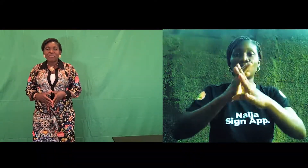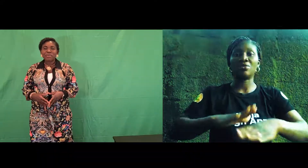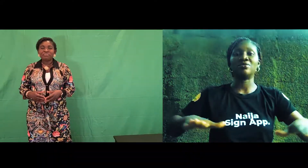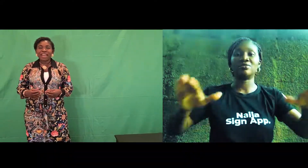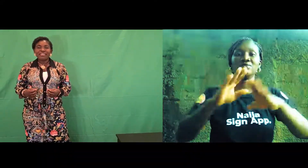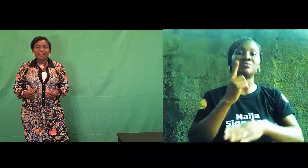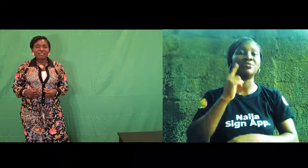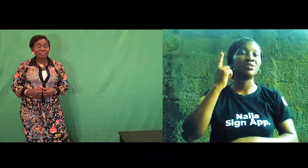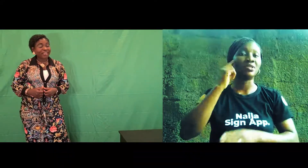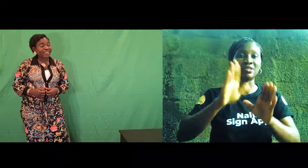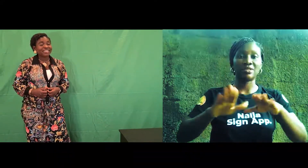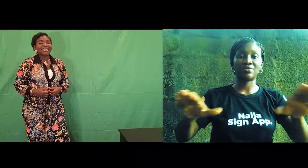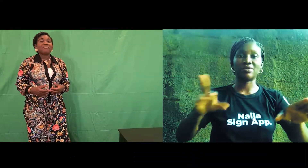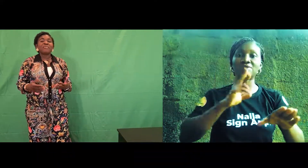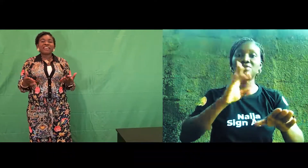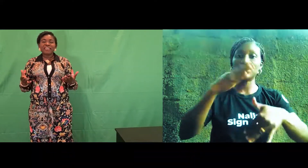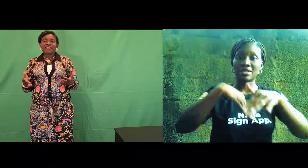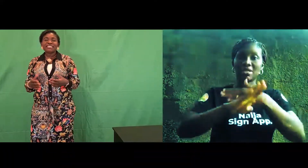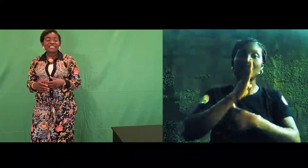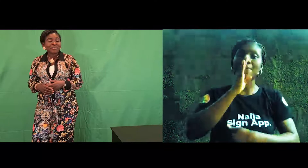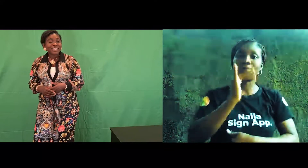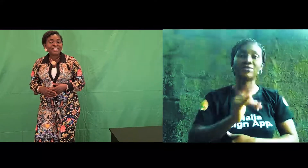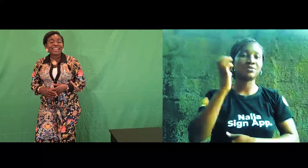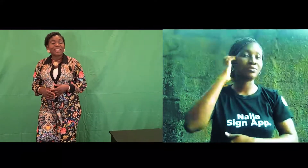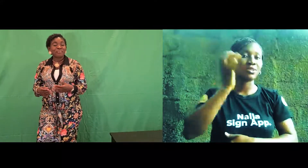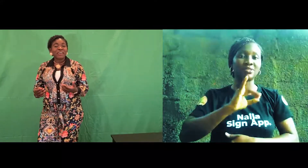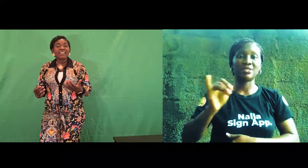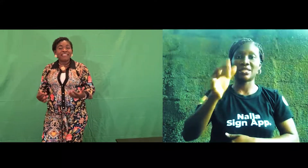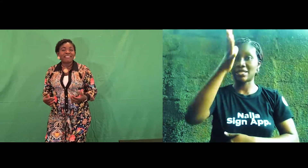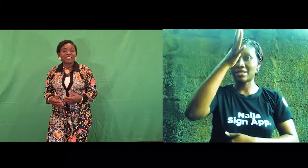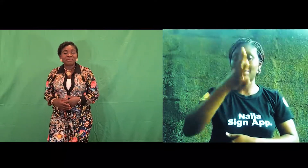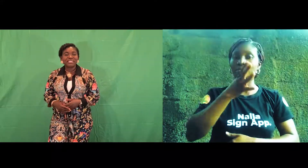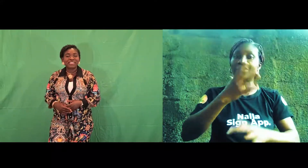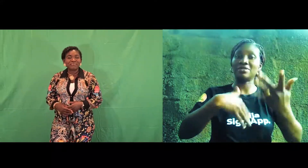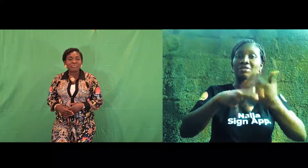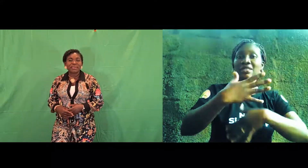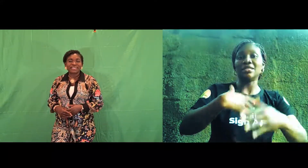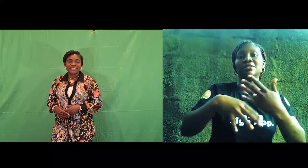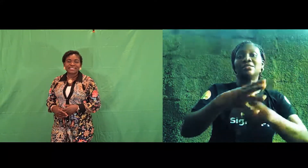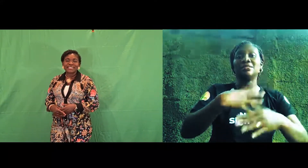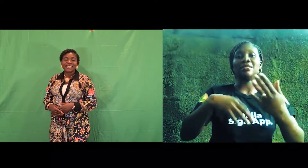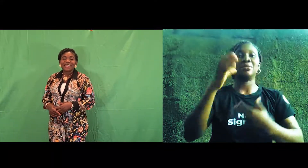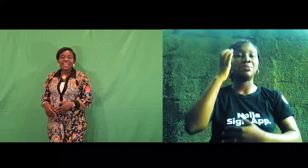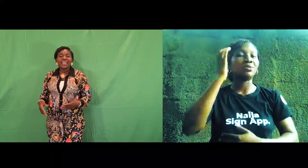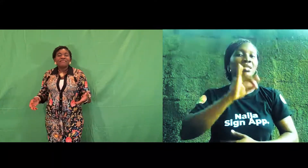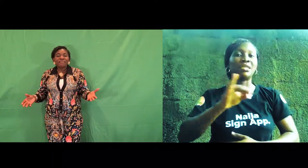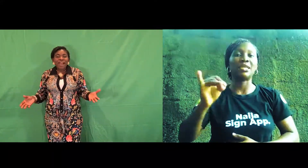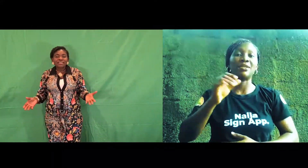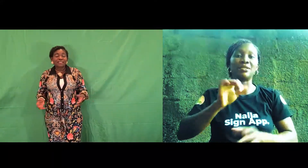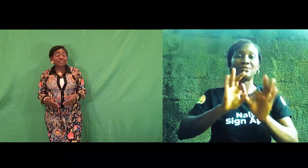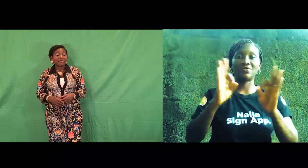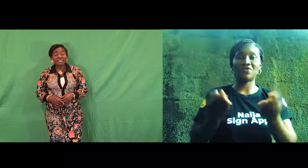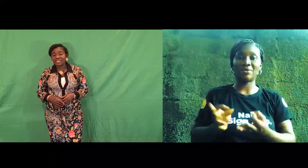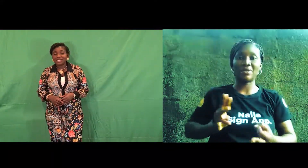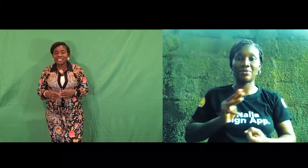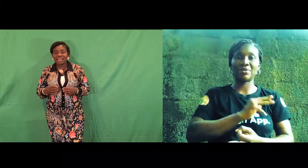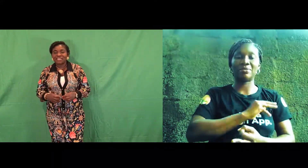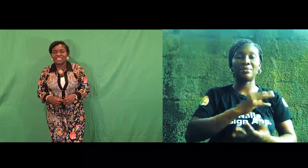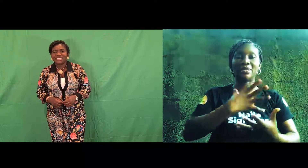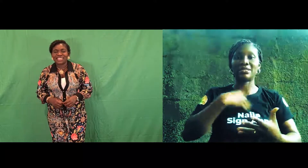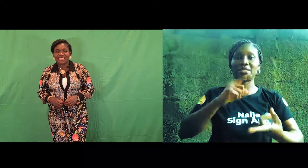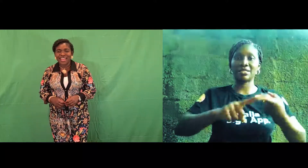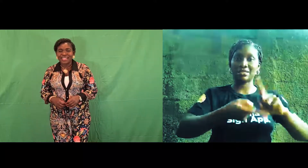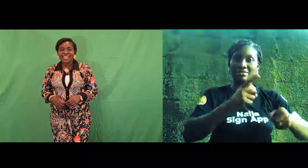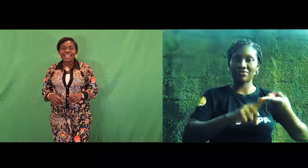children are born by hearing parents, among hearing siblings, and among hearing community members. In fact, several studies